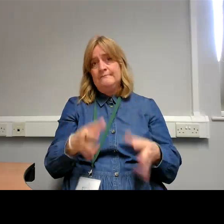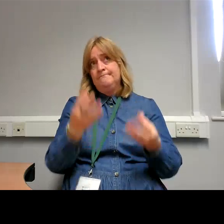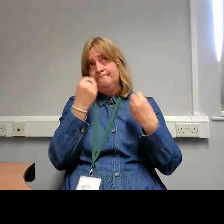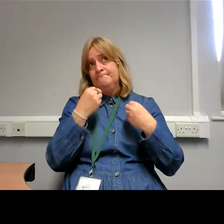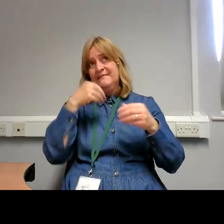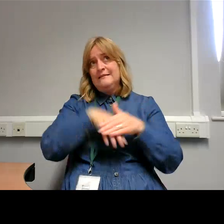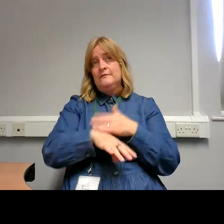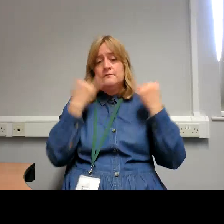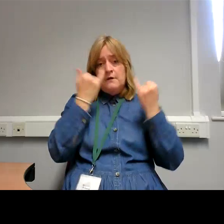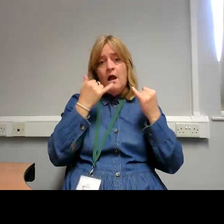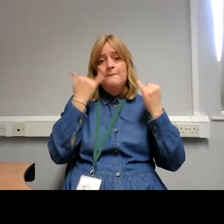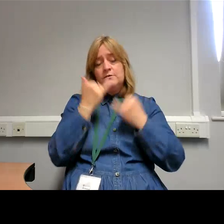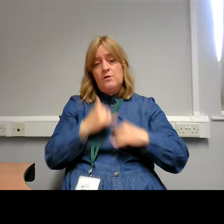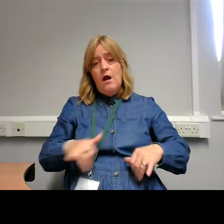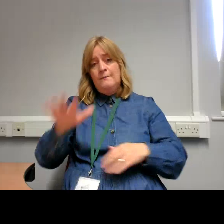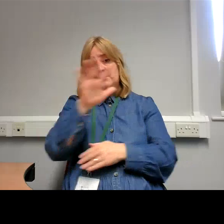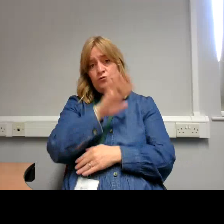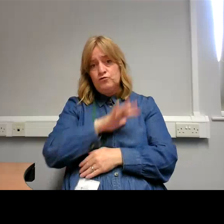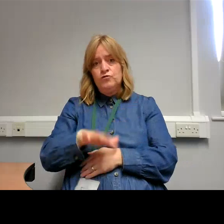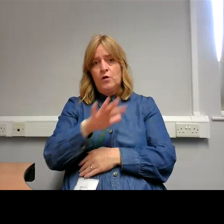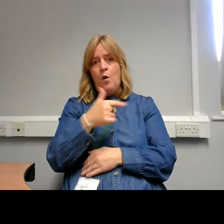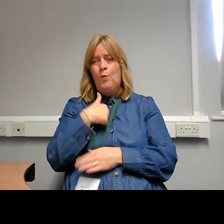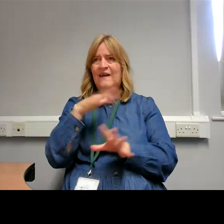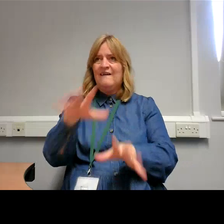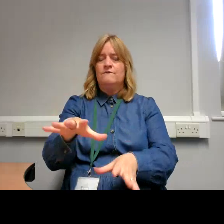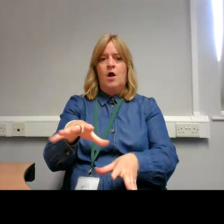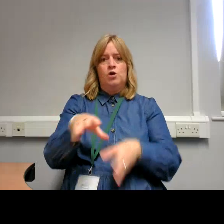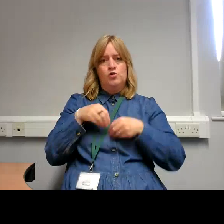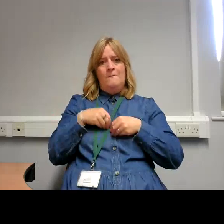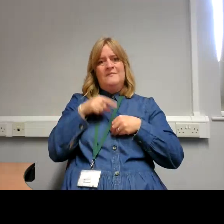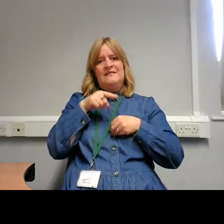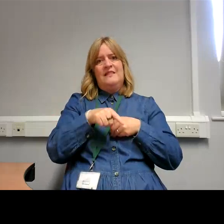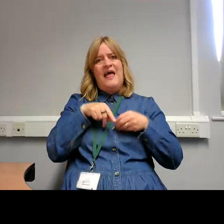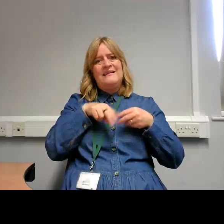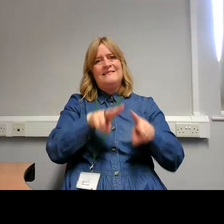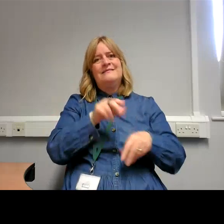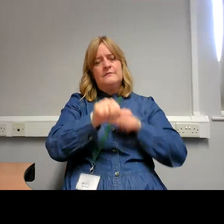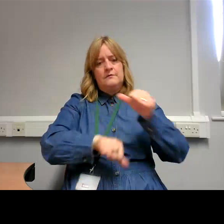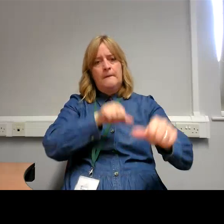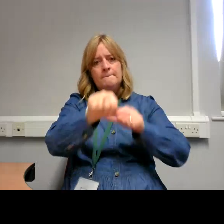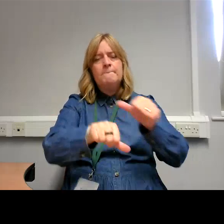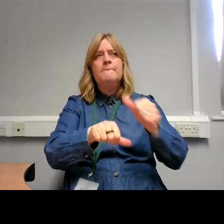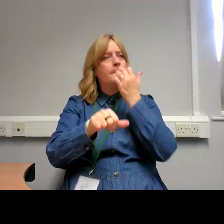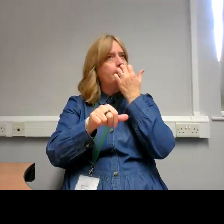across the system that's been adopted in terms of understanding,